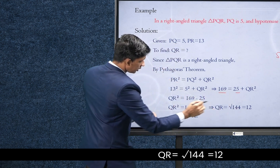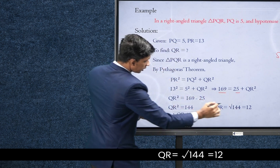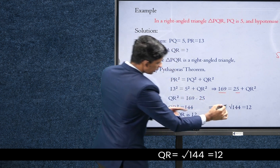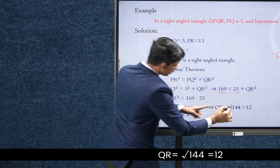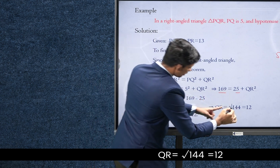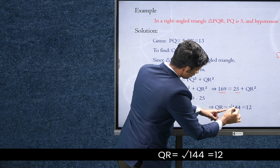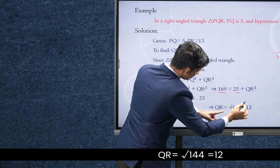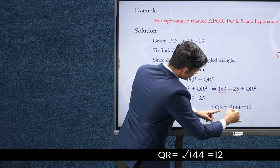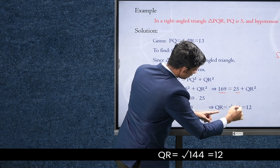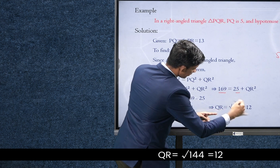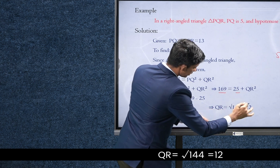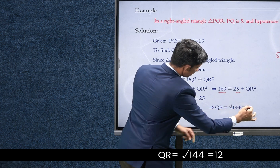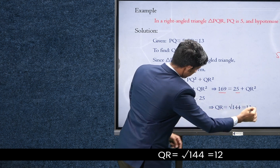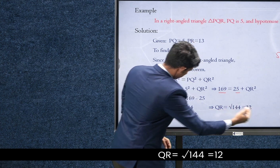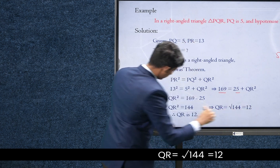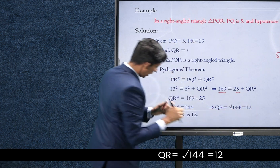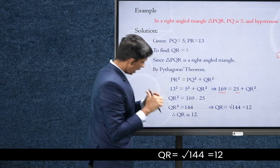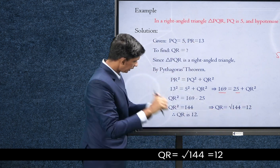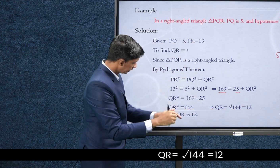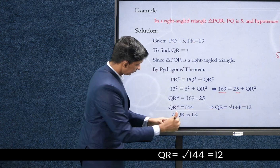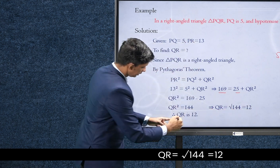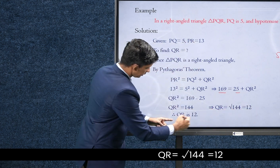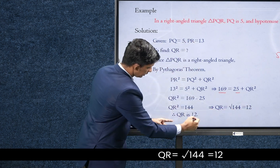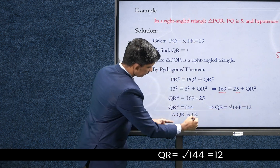QR is equal to root over 144, which is equal to 12.